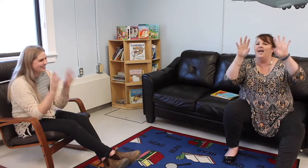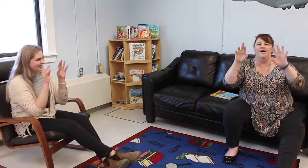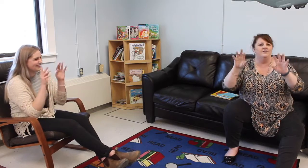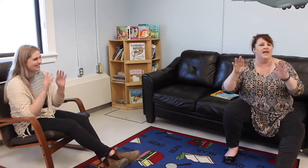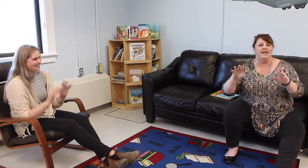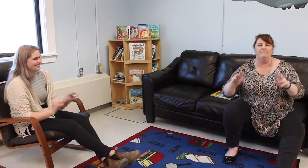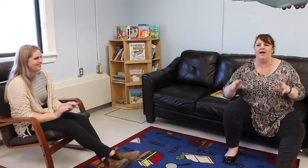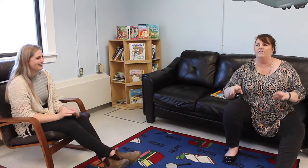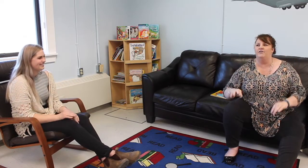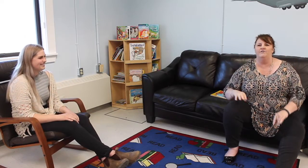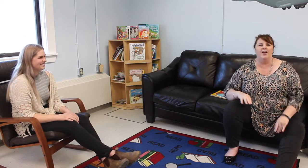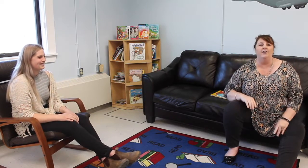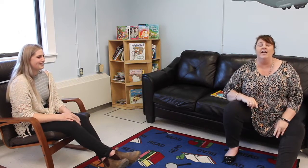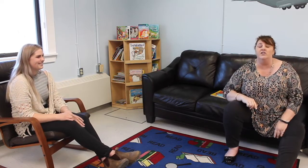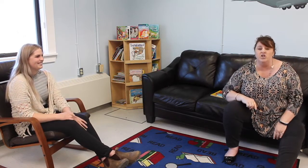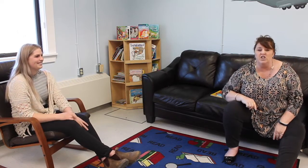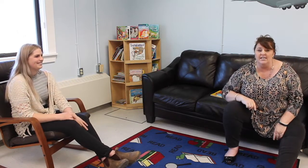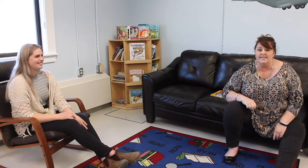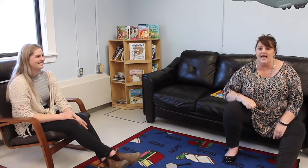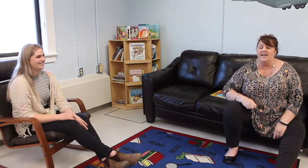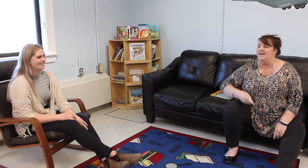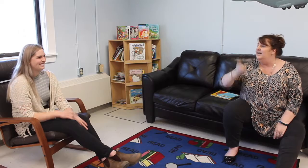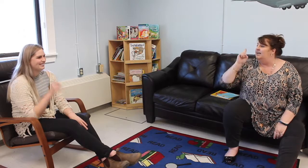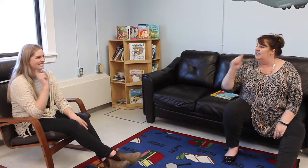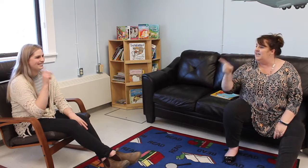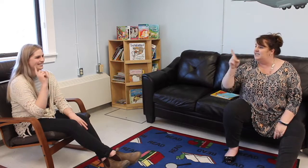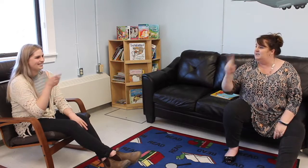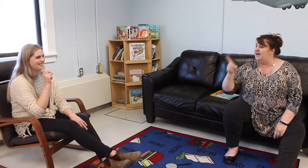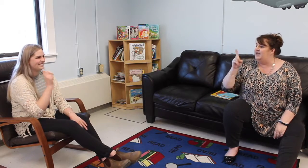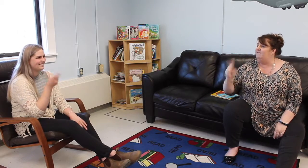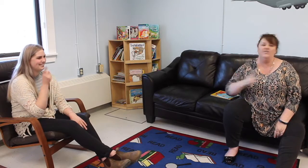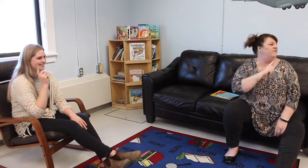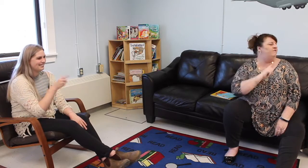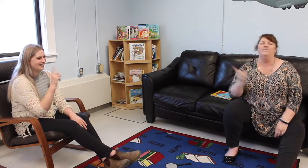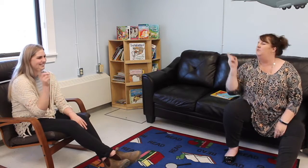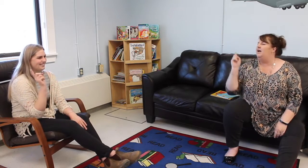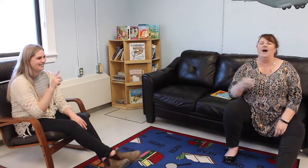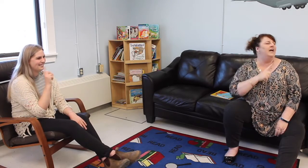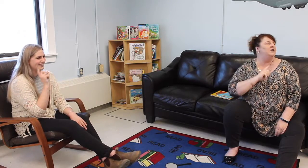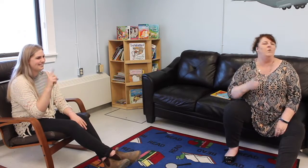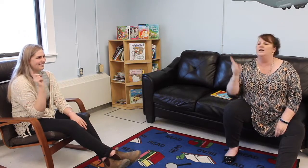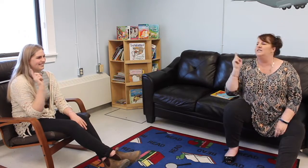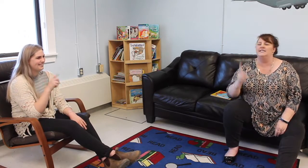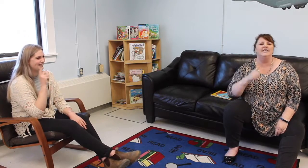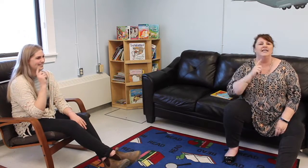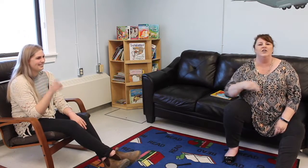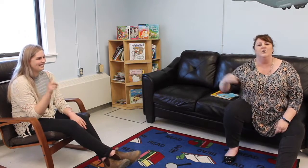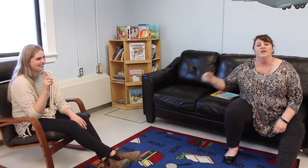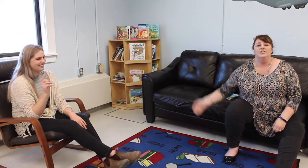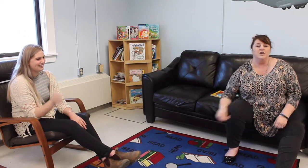Down came that good fairy and she said, little Bunny Foo Foo, I don't want to see you